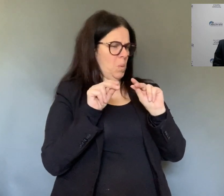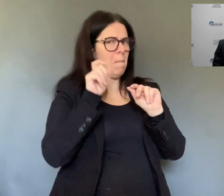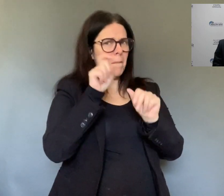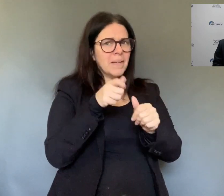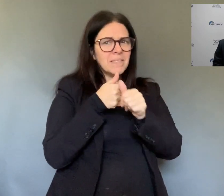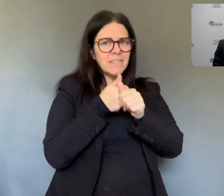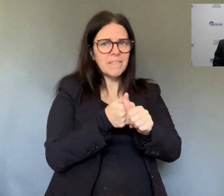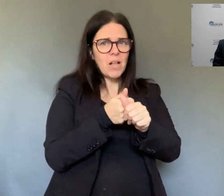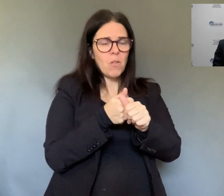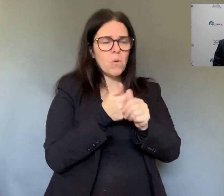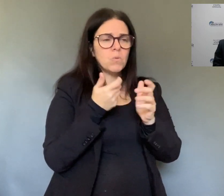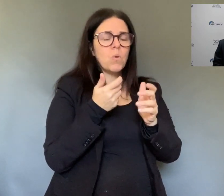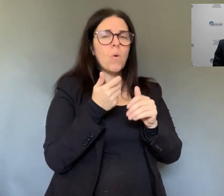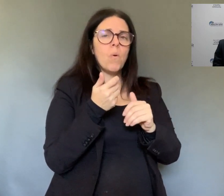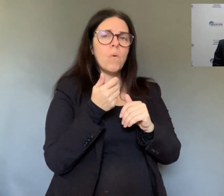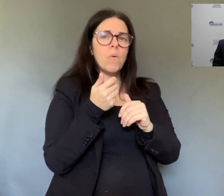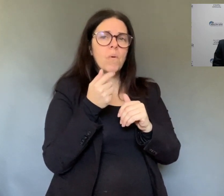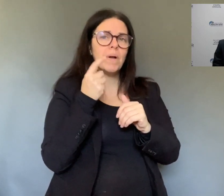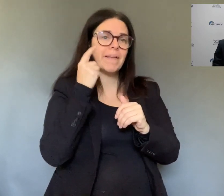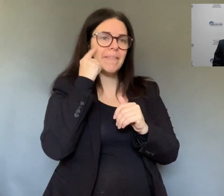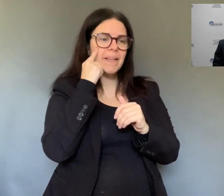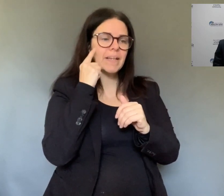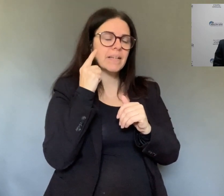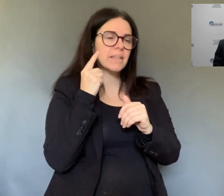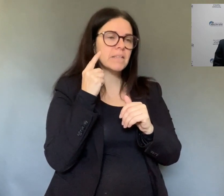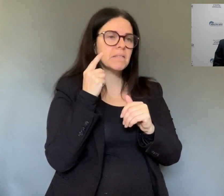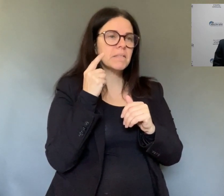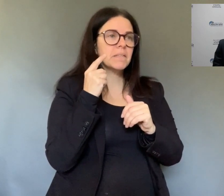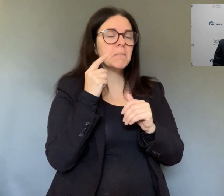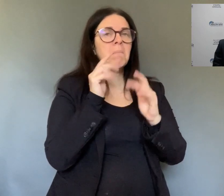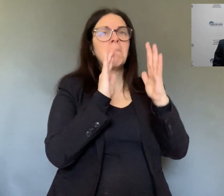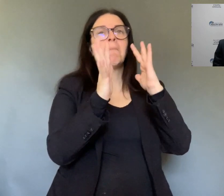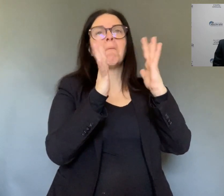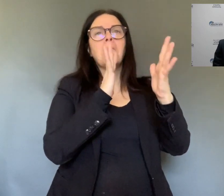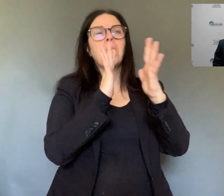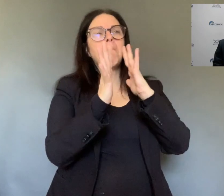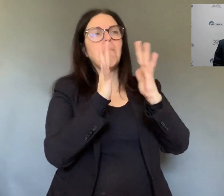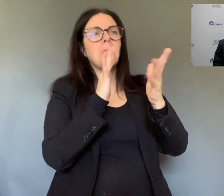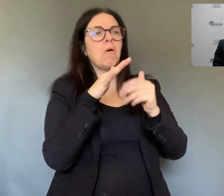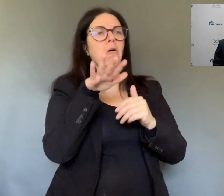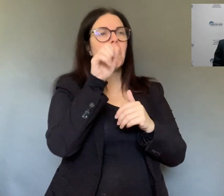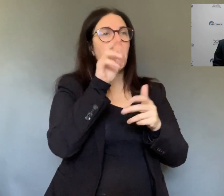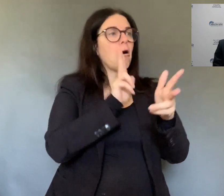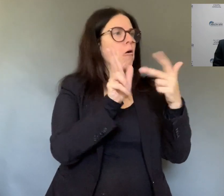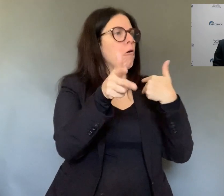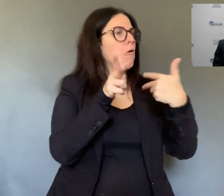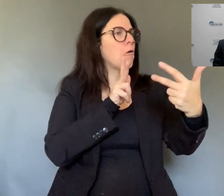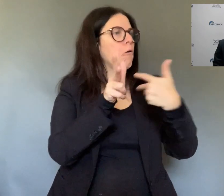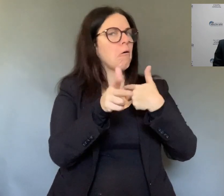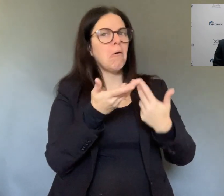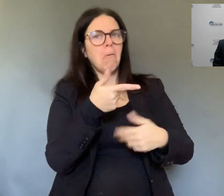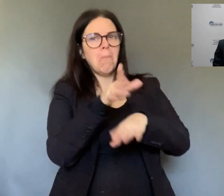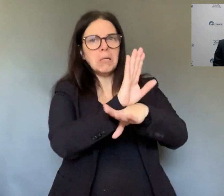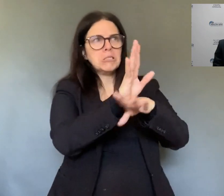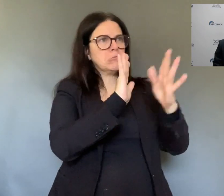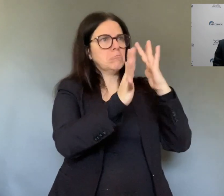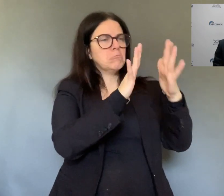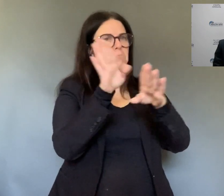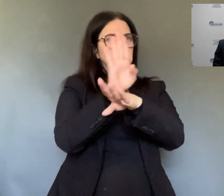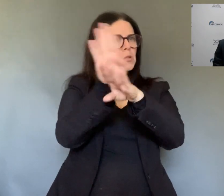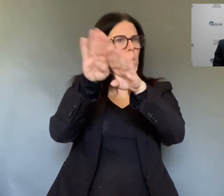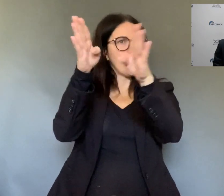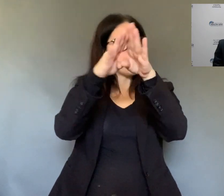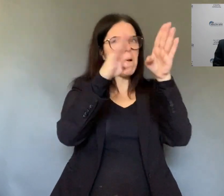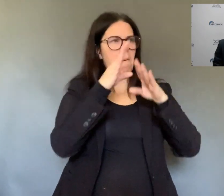guidance. So don't get distracted by the number of people that you see in the street or the number of cars that you see outside. The risk is